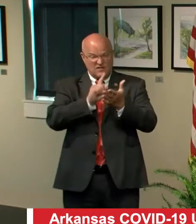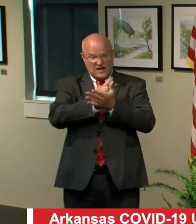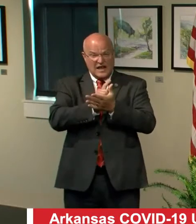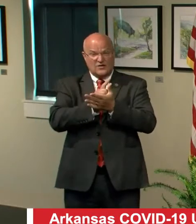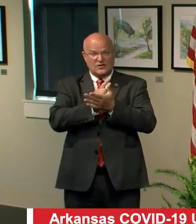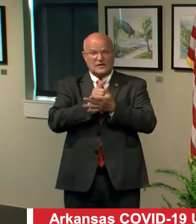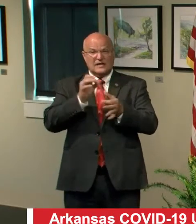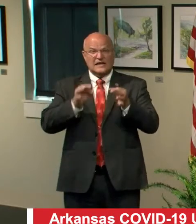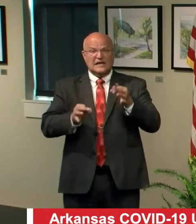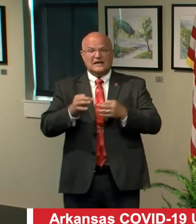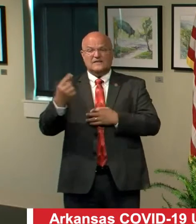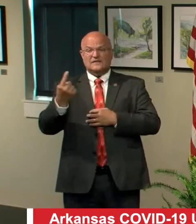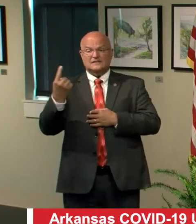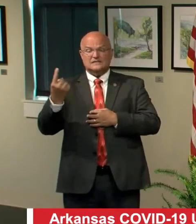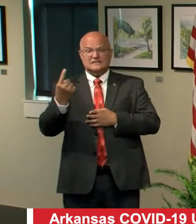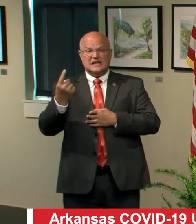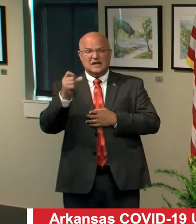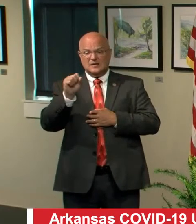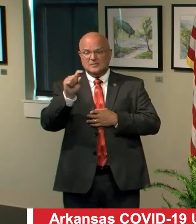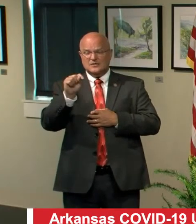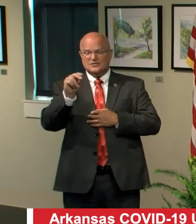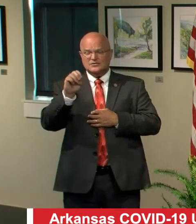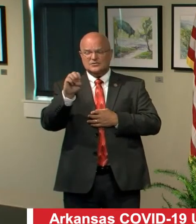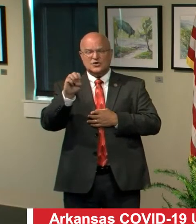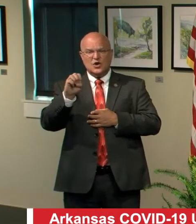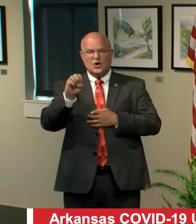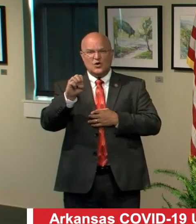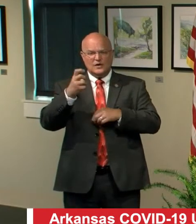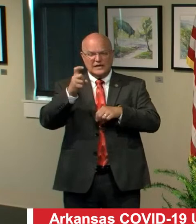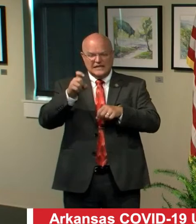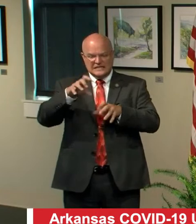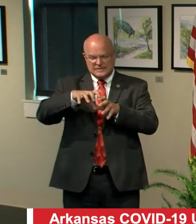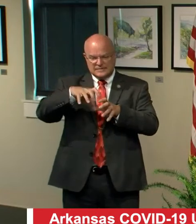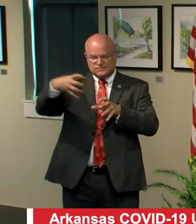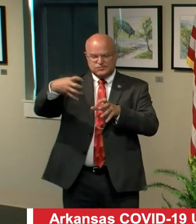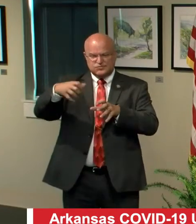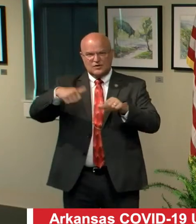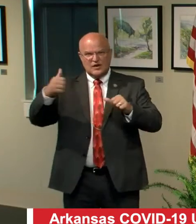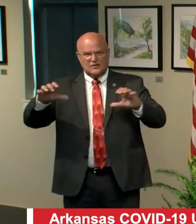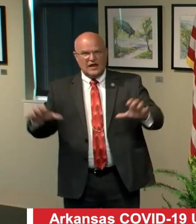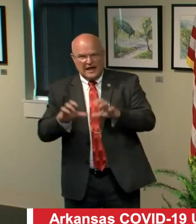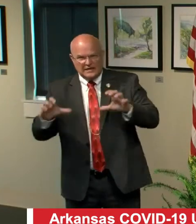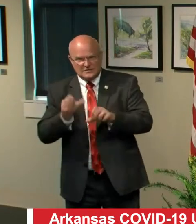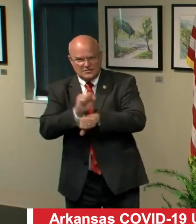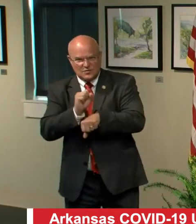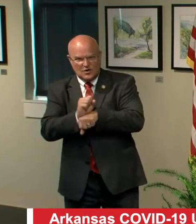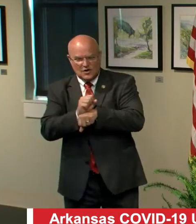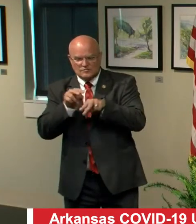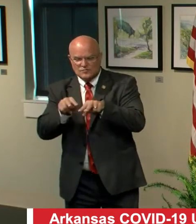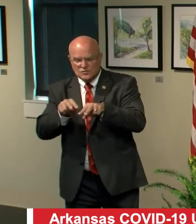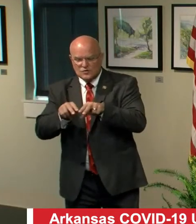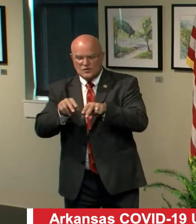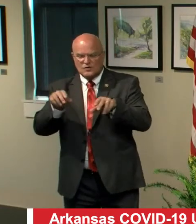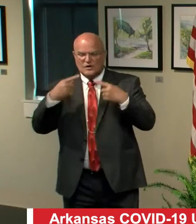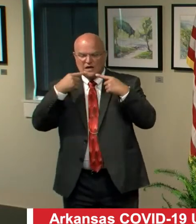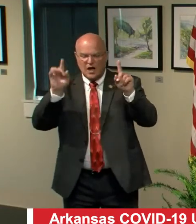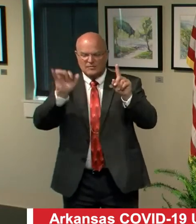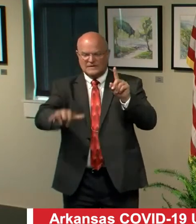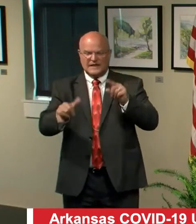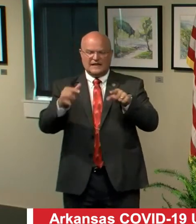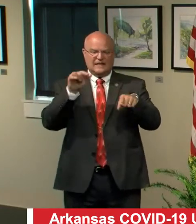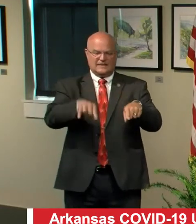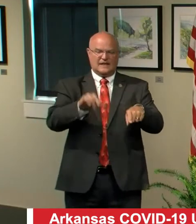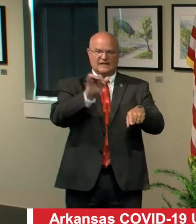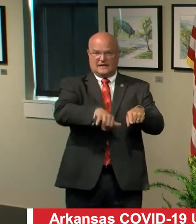hour. If there's some stone that's unturned or some additional action that should be taken, we'll look for ways to accomplish